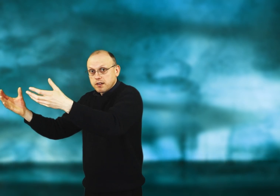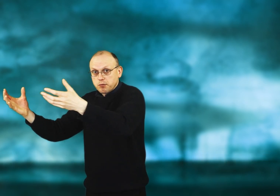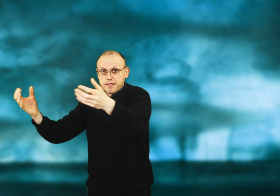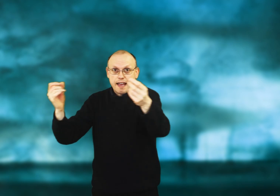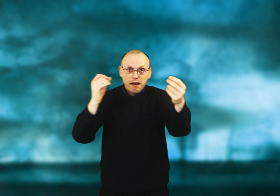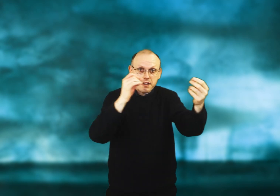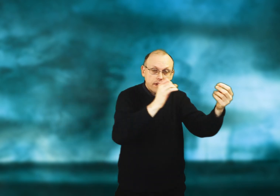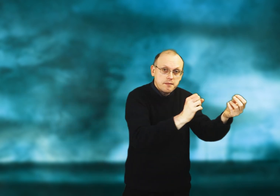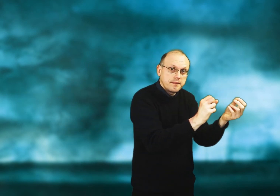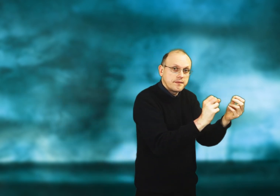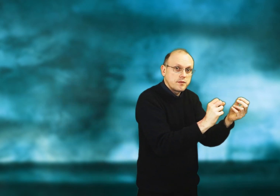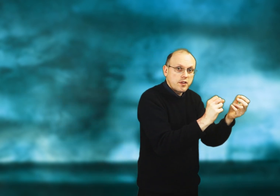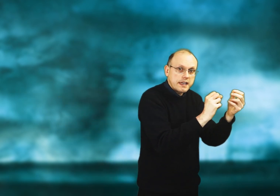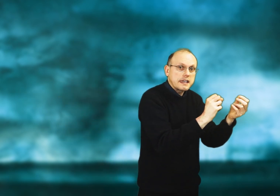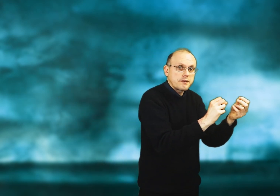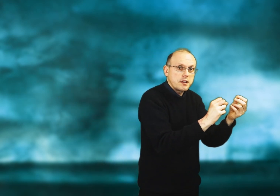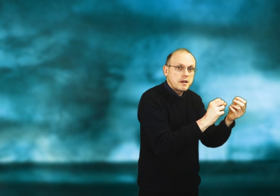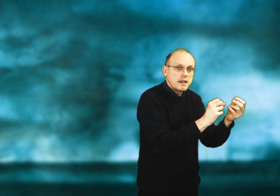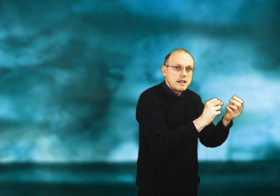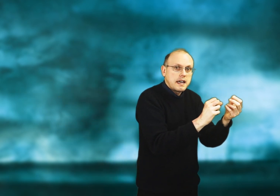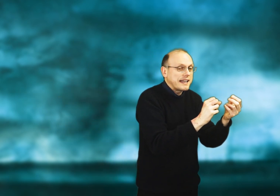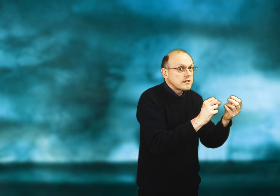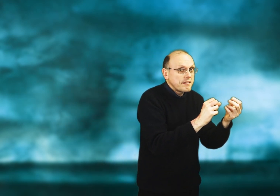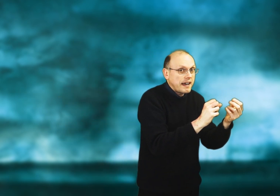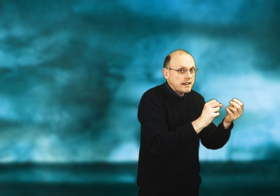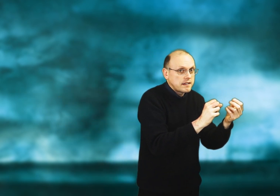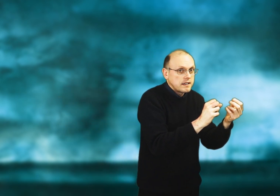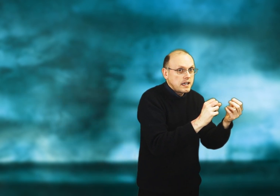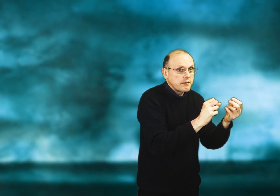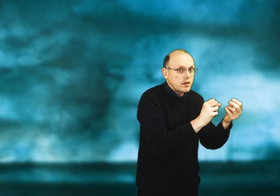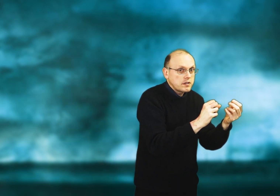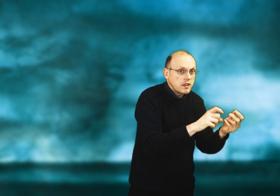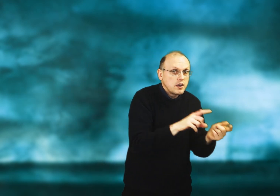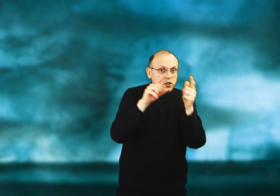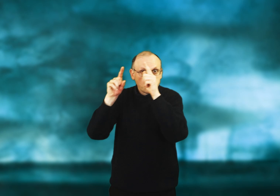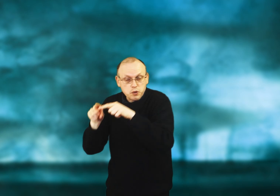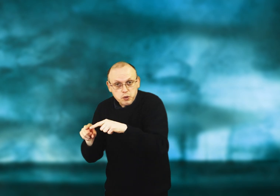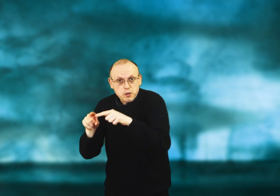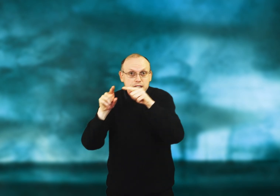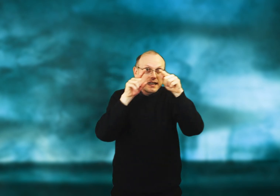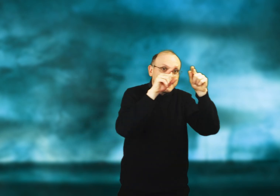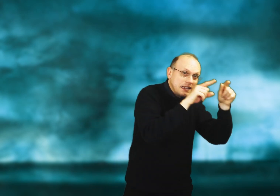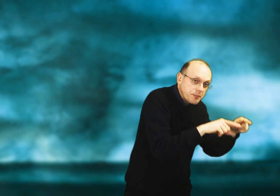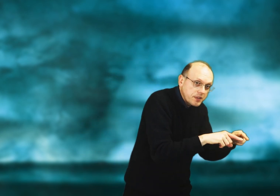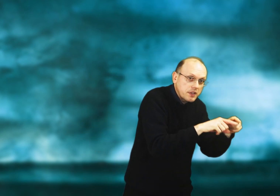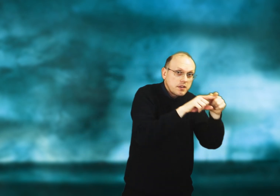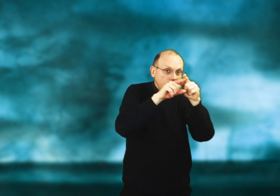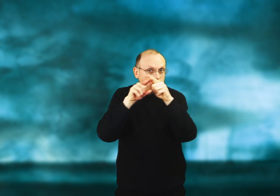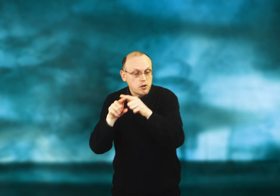with however, with the linking adverb, I don't have that. I've got two independent